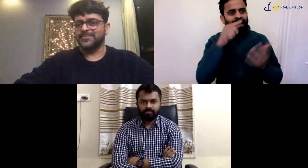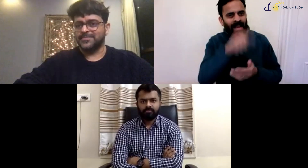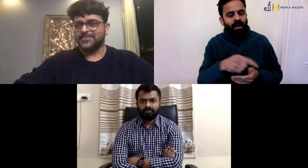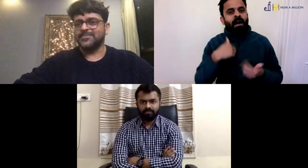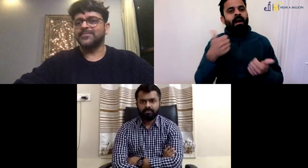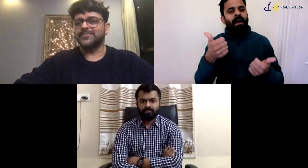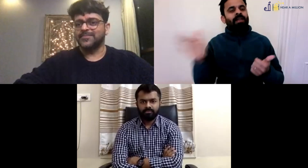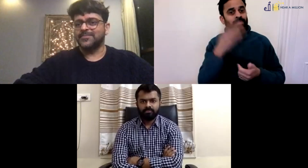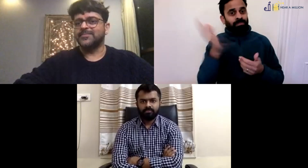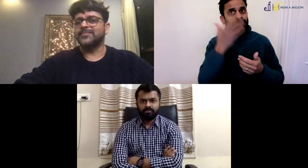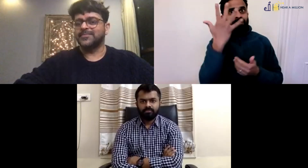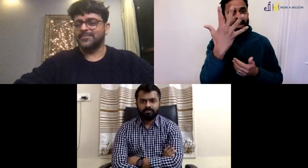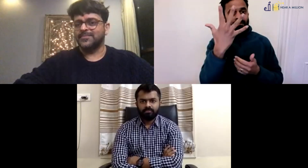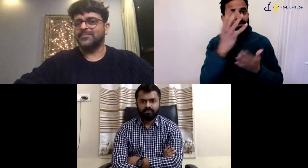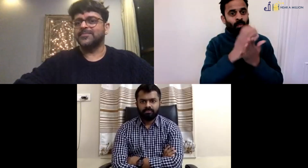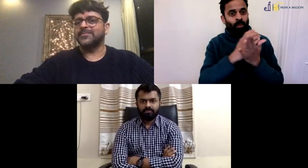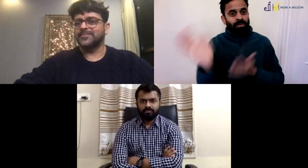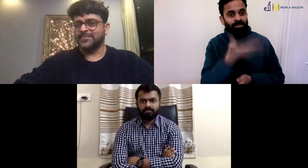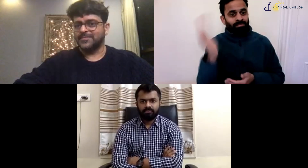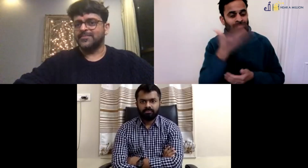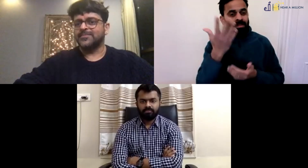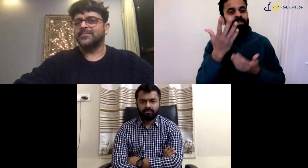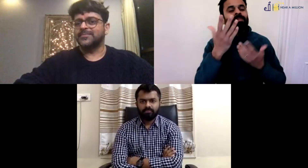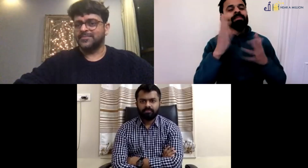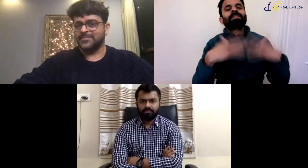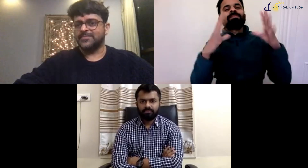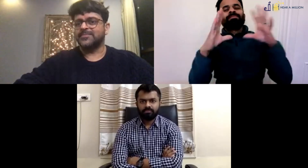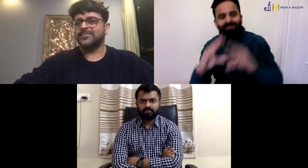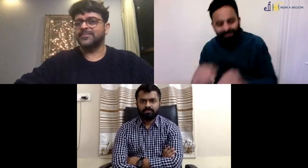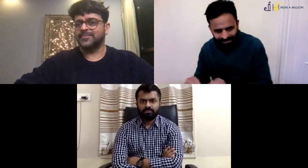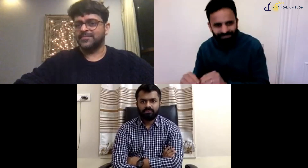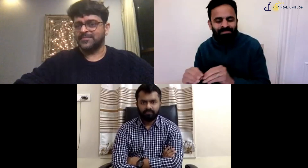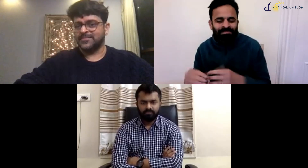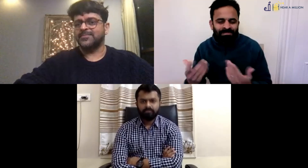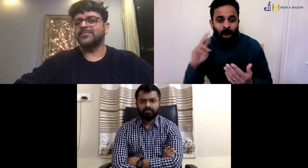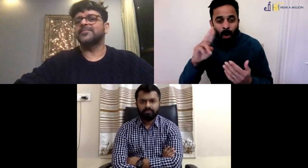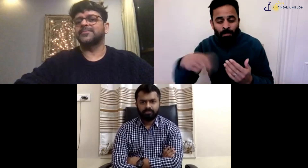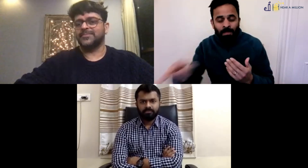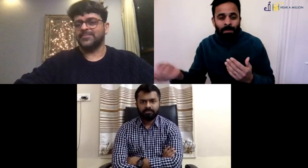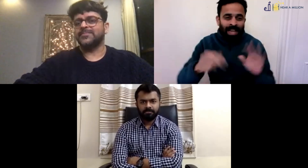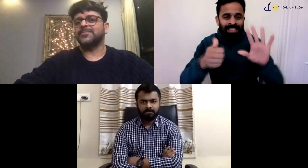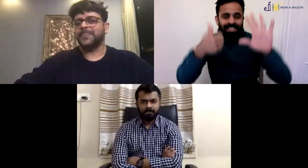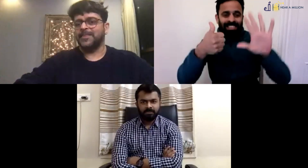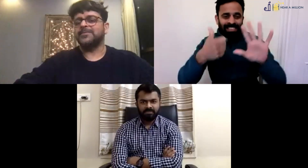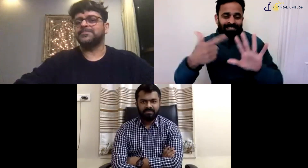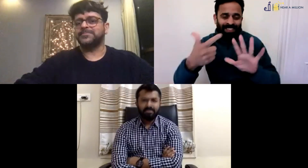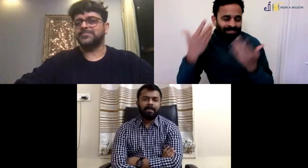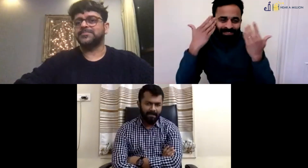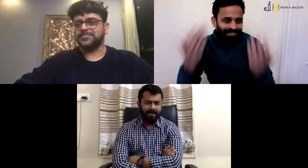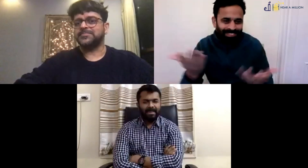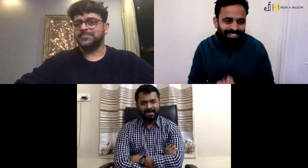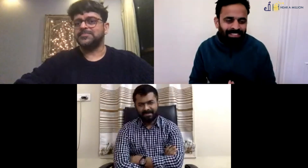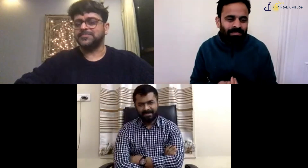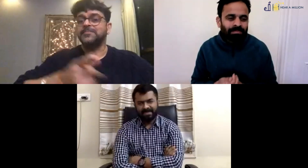many things, that's just one key which was found. And 5 courses have already run, and then